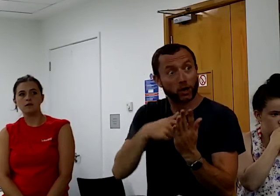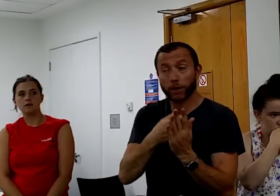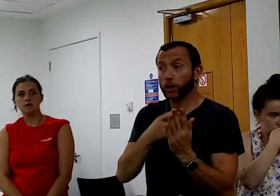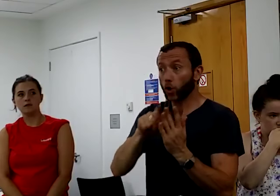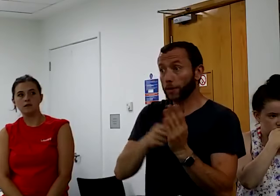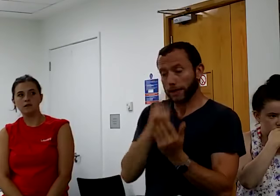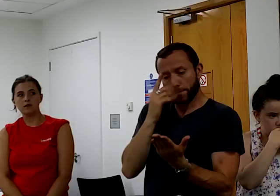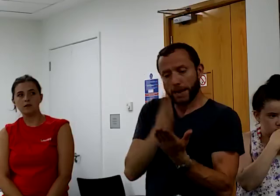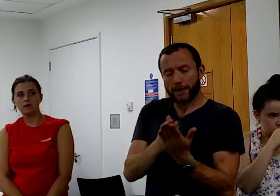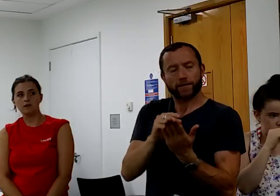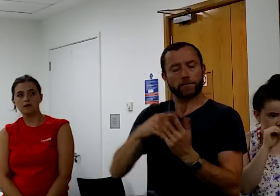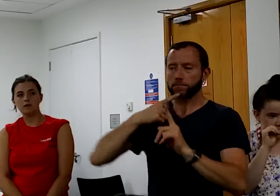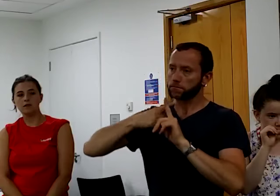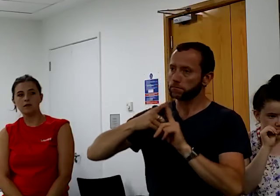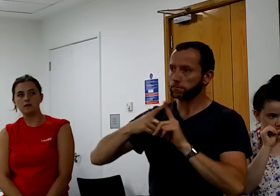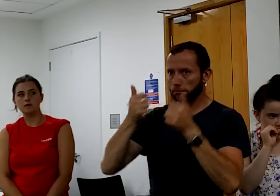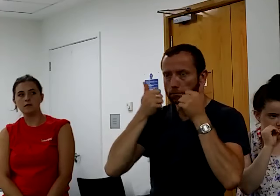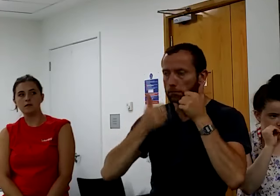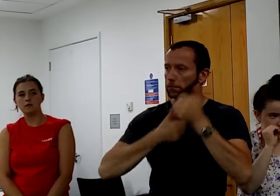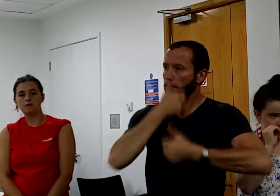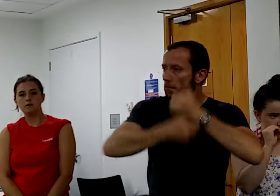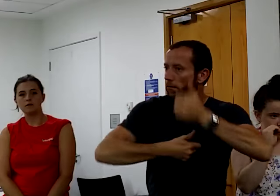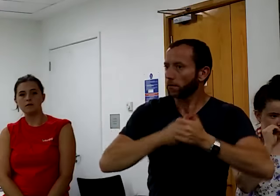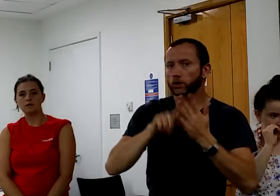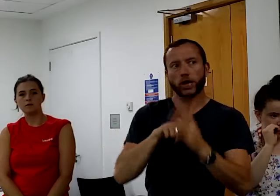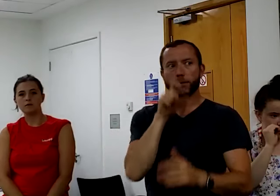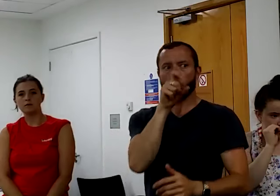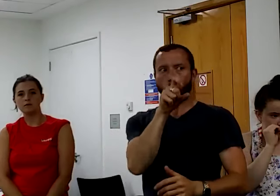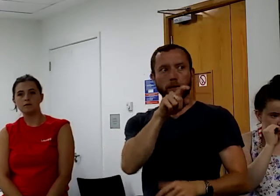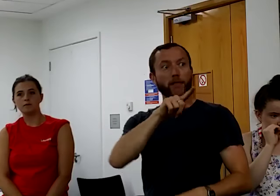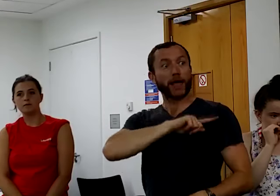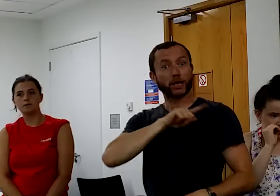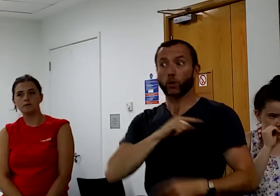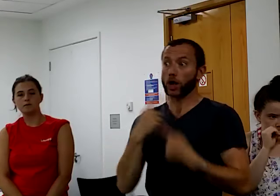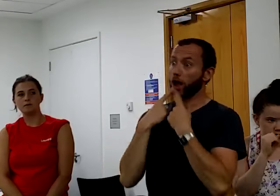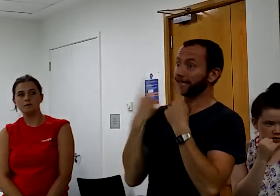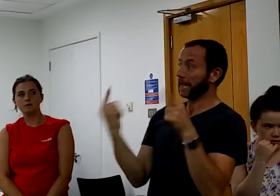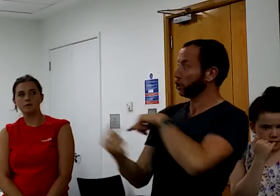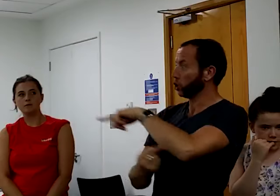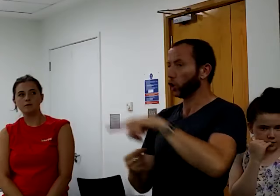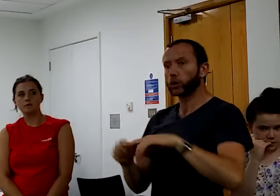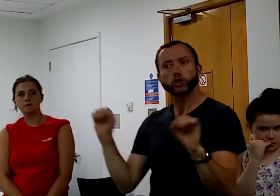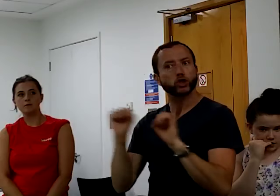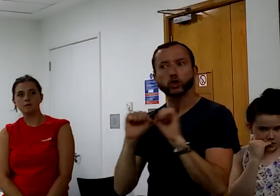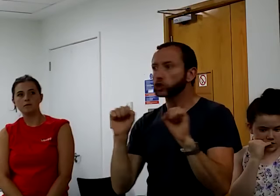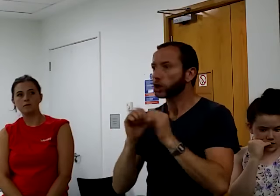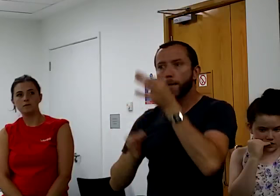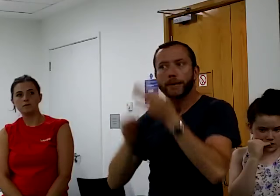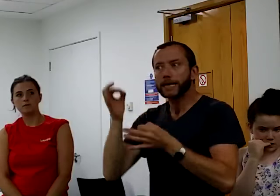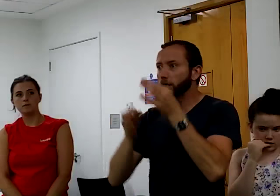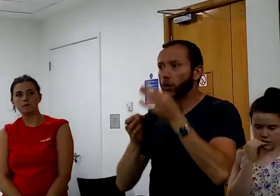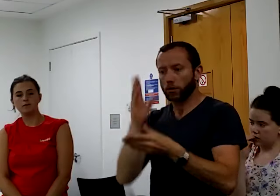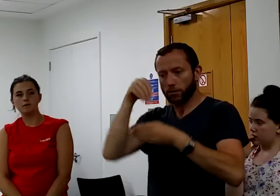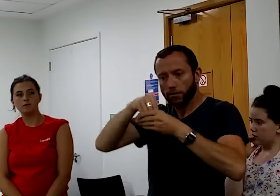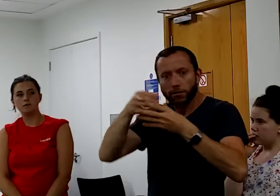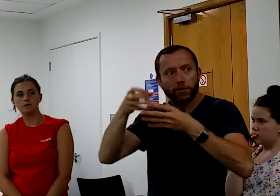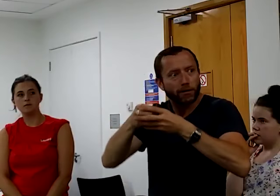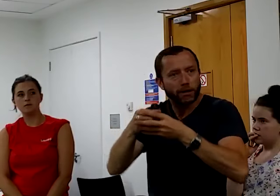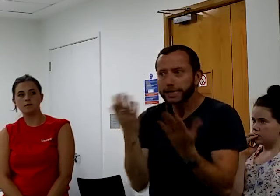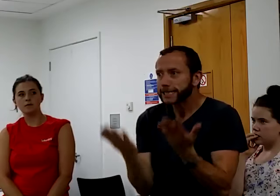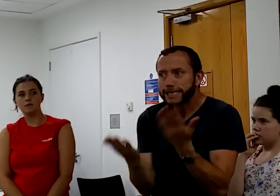on is good stuff. And that's why I'd say to you who are not already in political